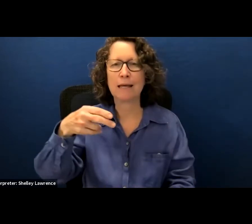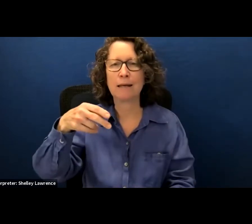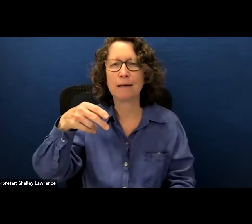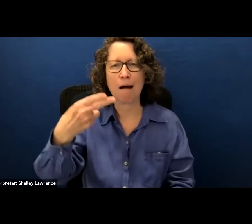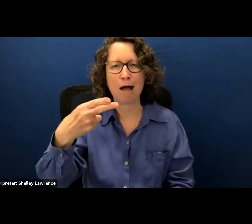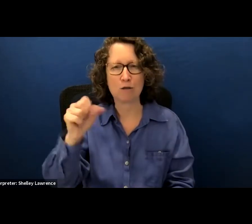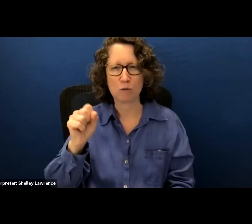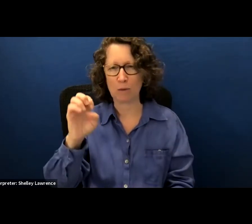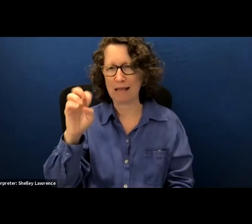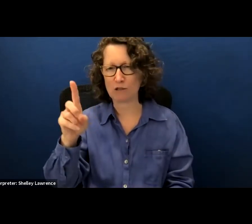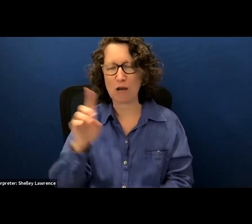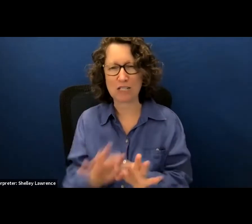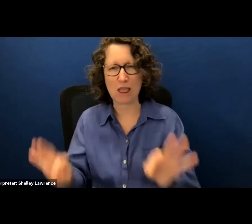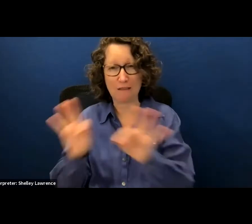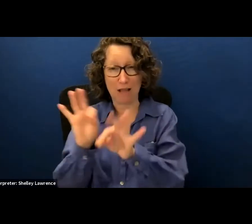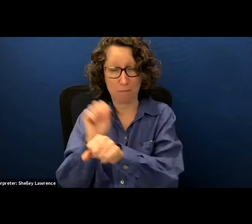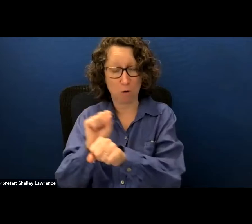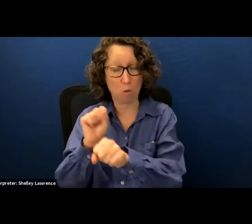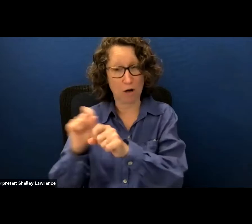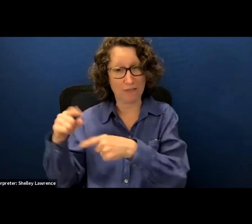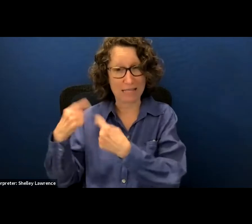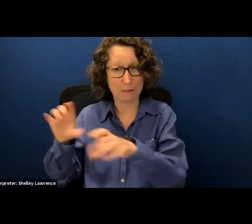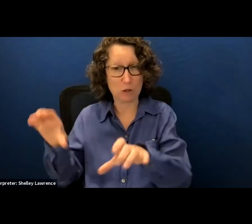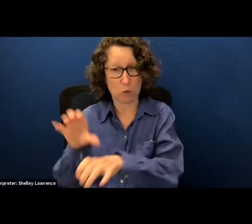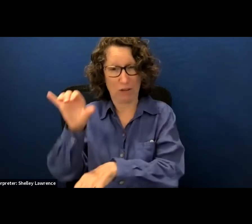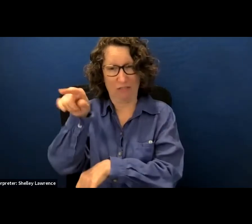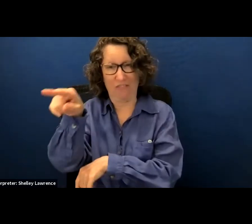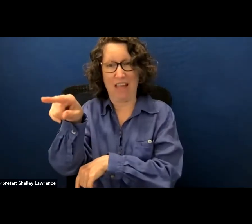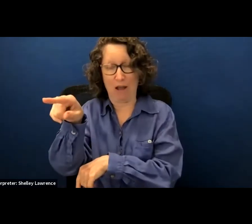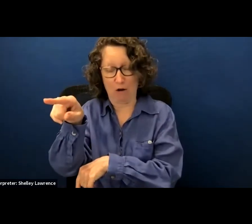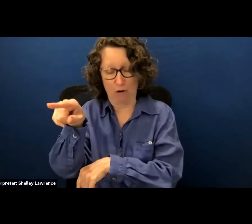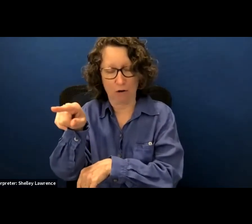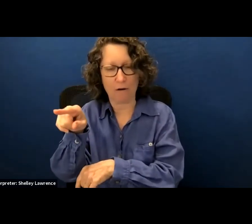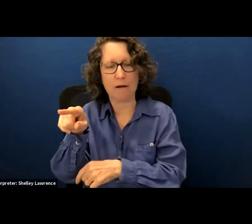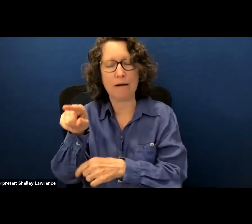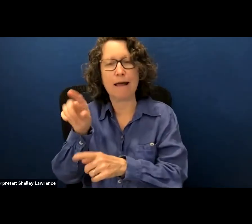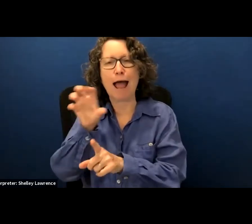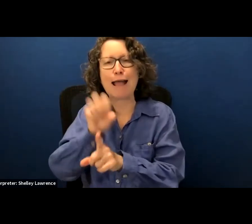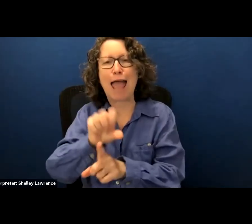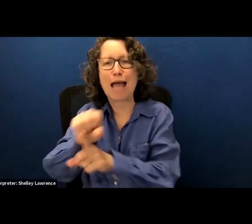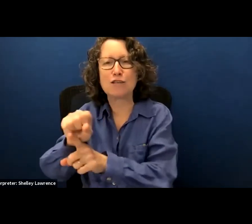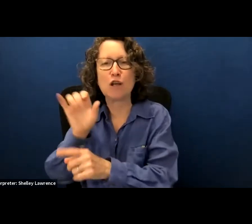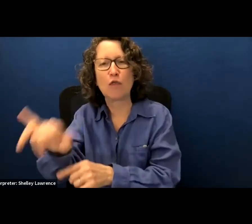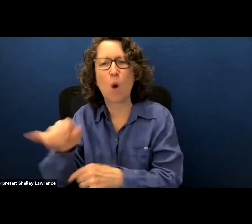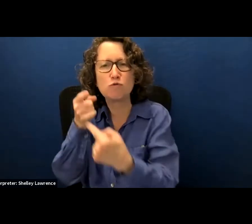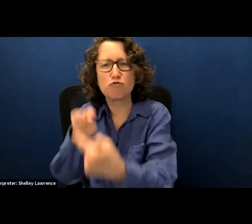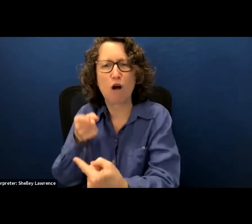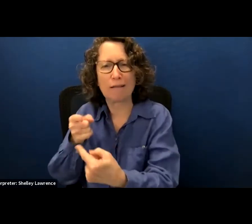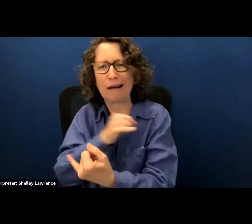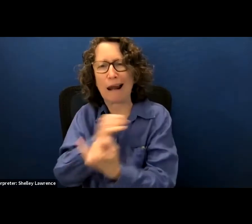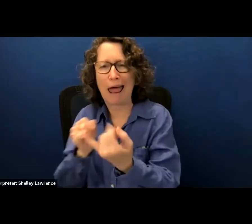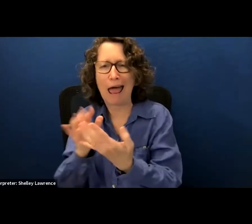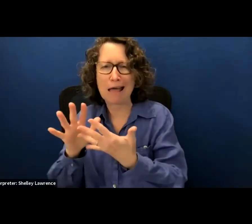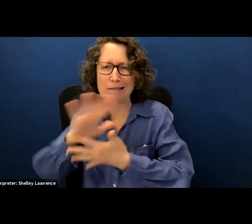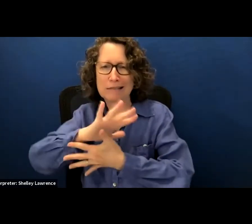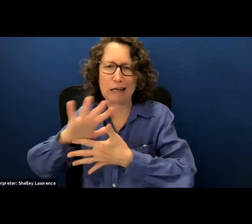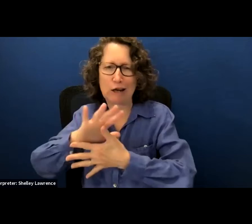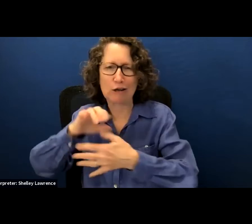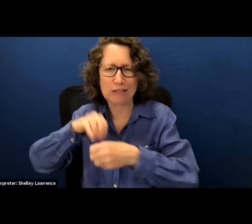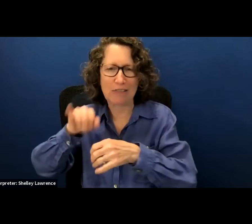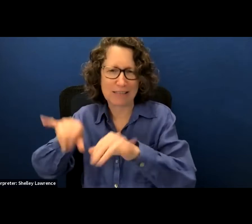education and the valuable work that's being done there, catching those struggling in their last years in the system.